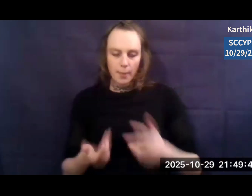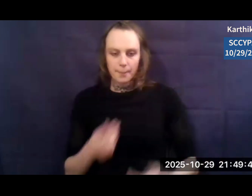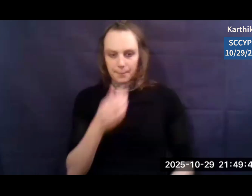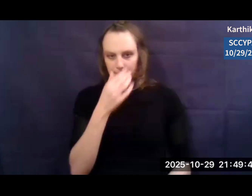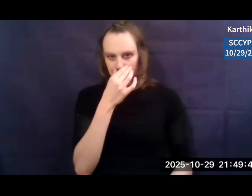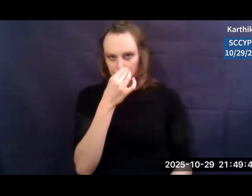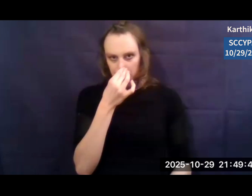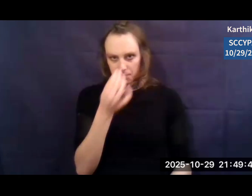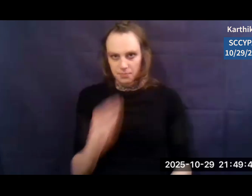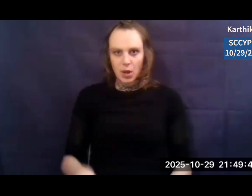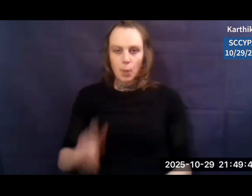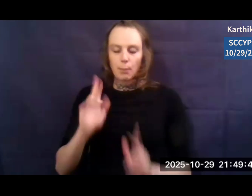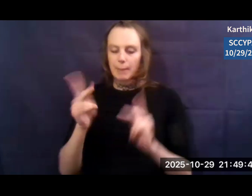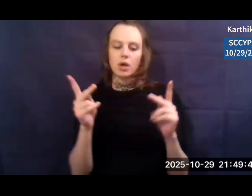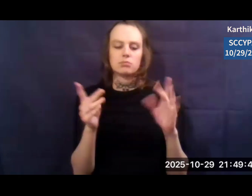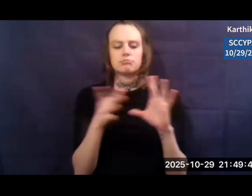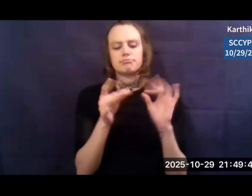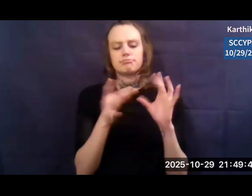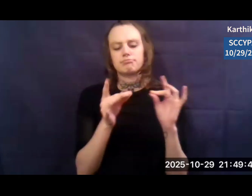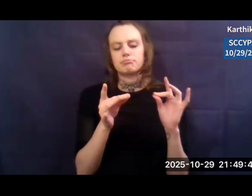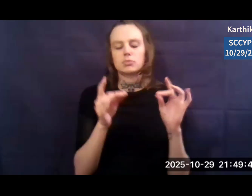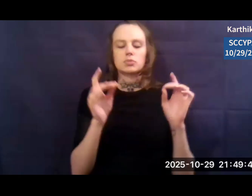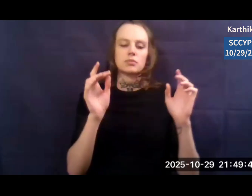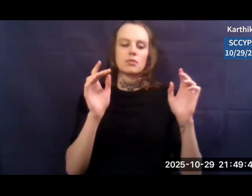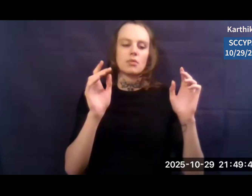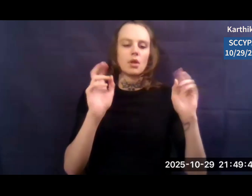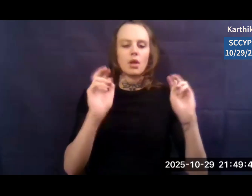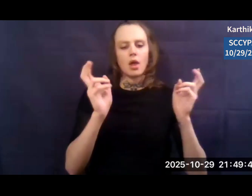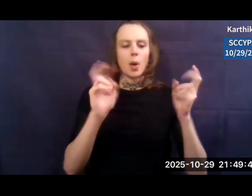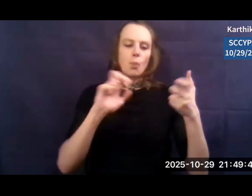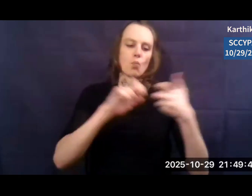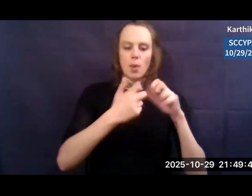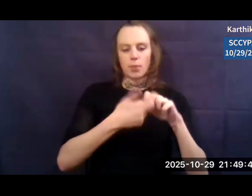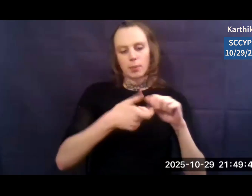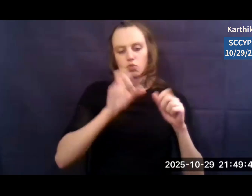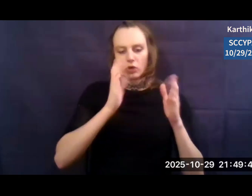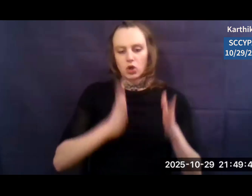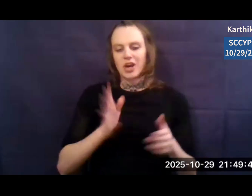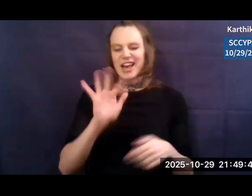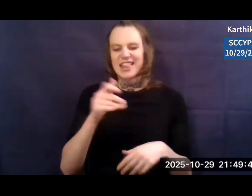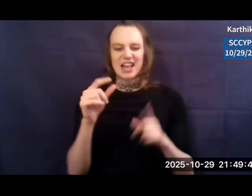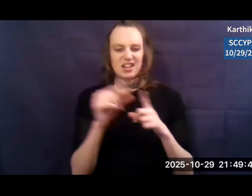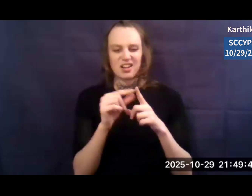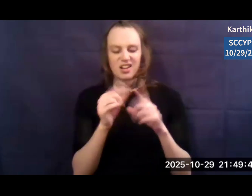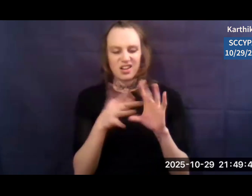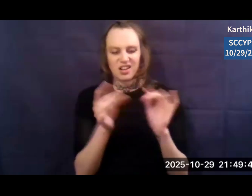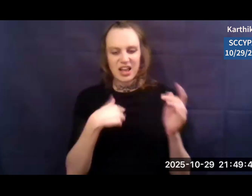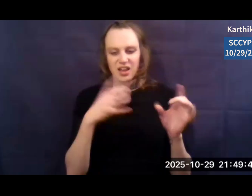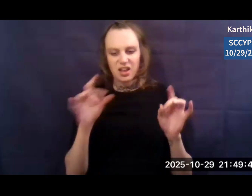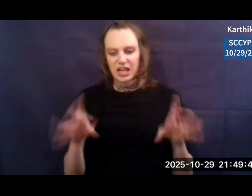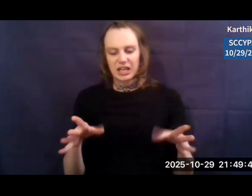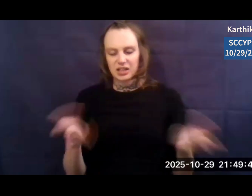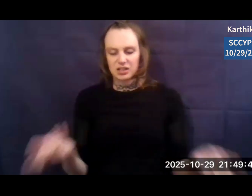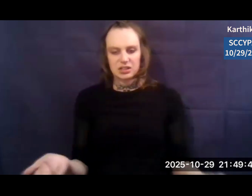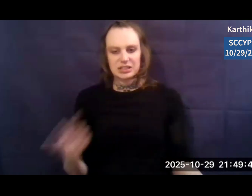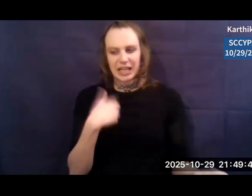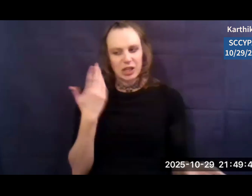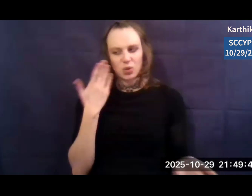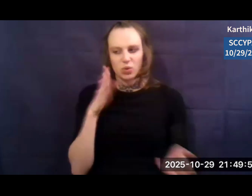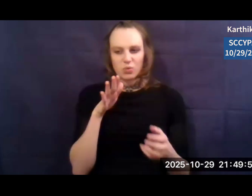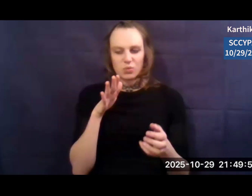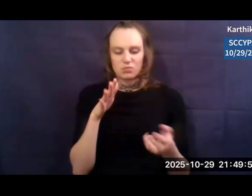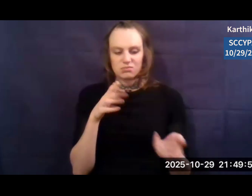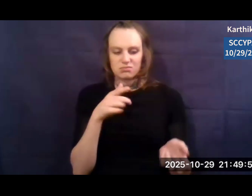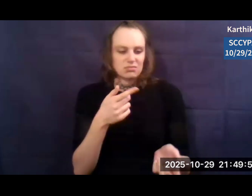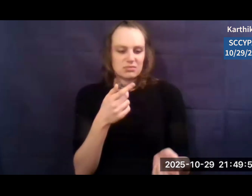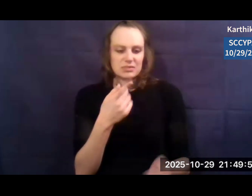say that they say that term problem drinker. I've always hated that term because it doesn't like tell me enough like about